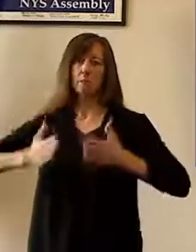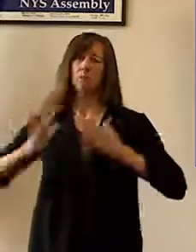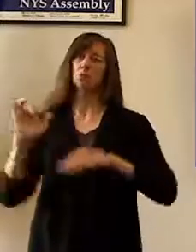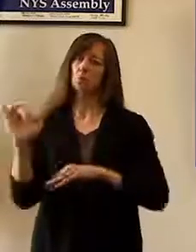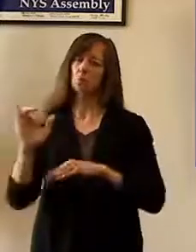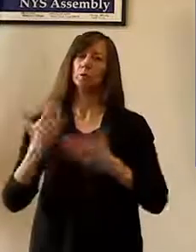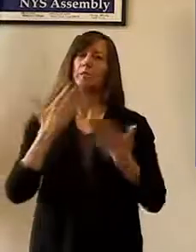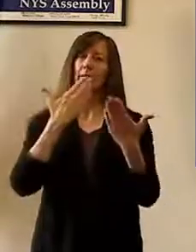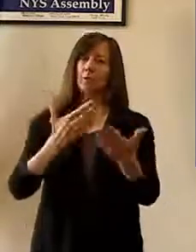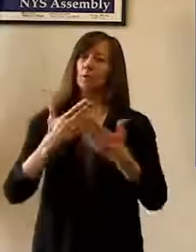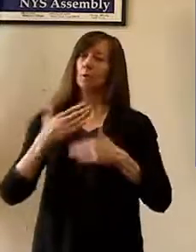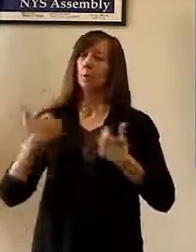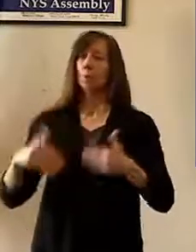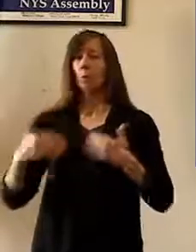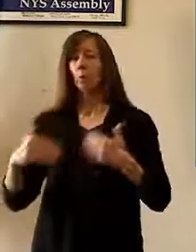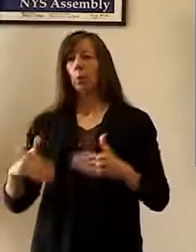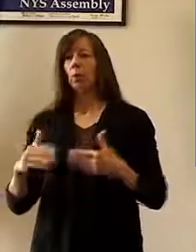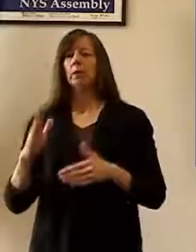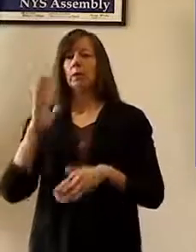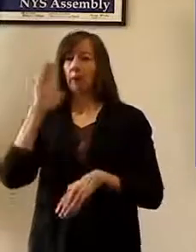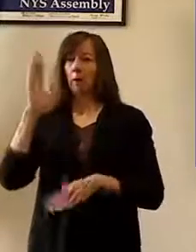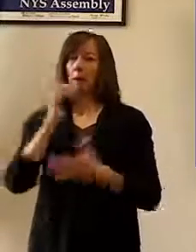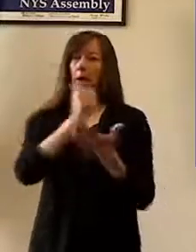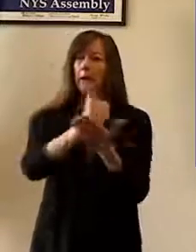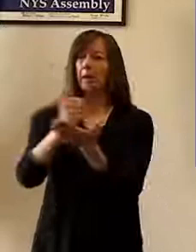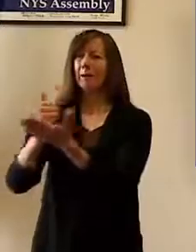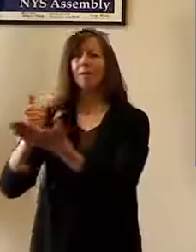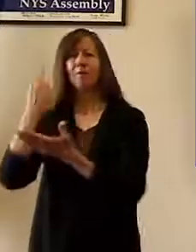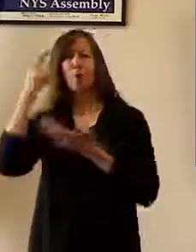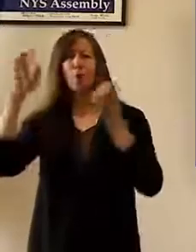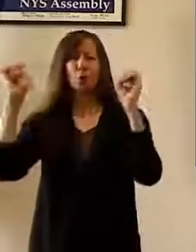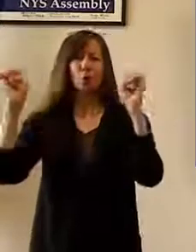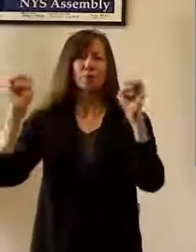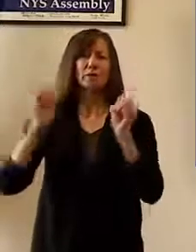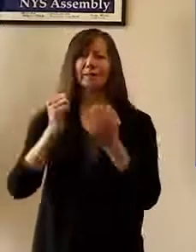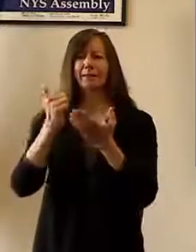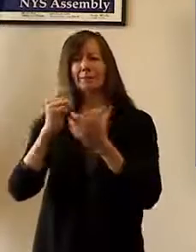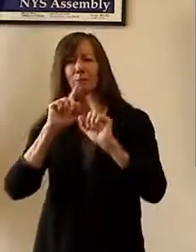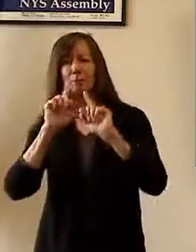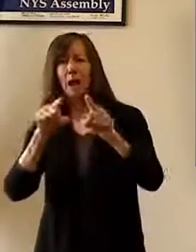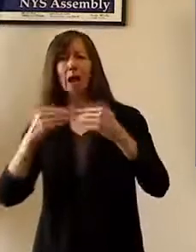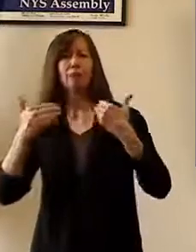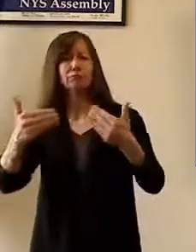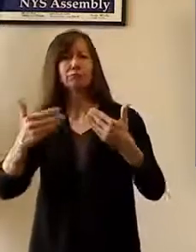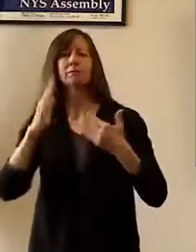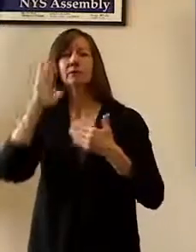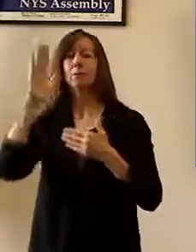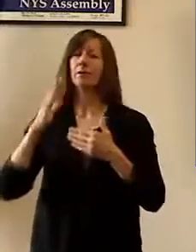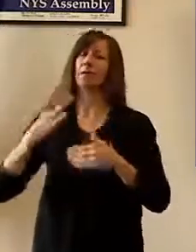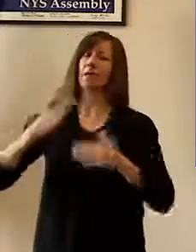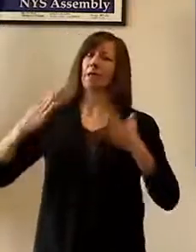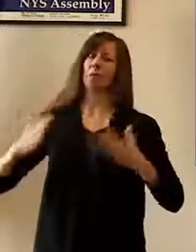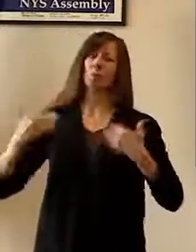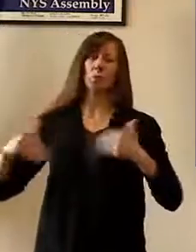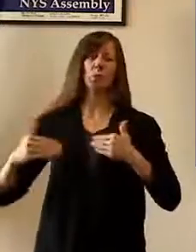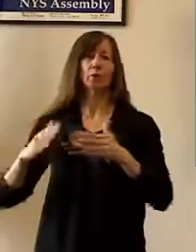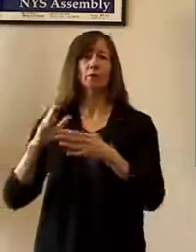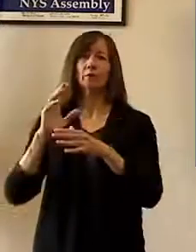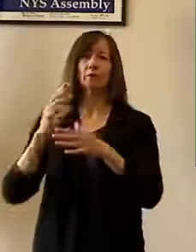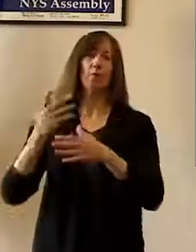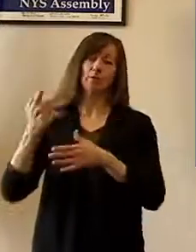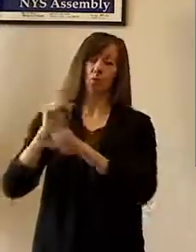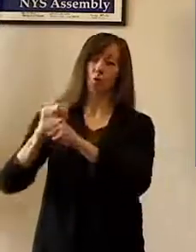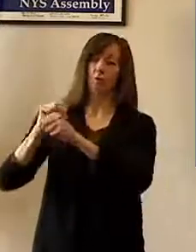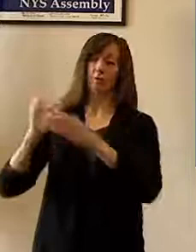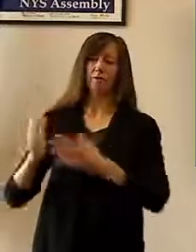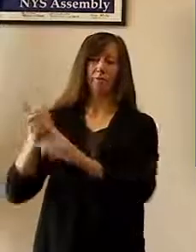that helps to respond to emergencies, and of course they do tremendous work, and we're very, very grateful. They came to work every day,